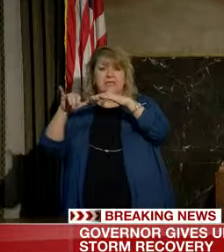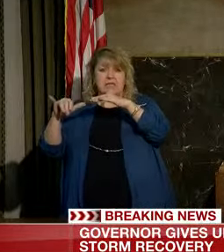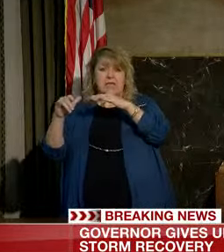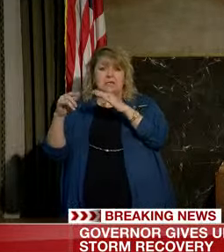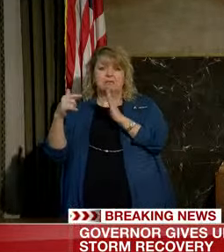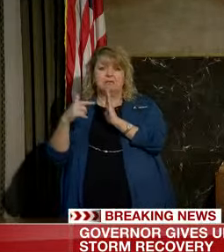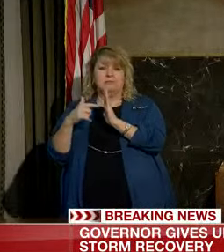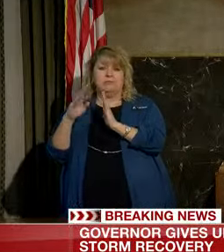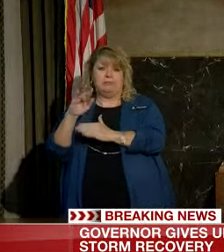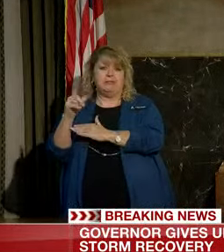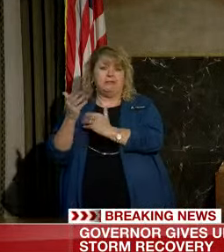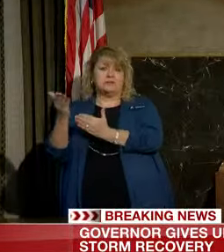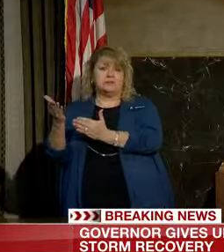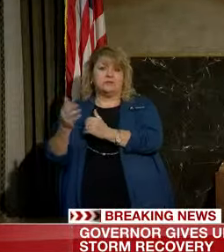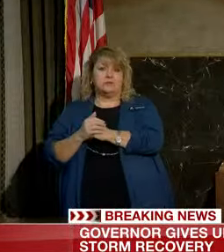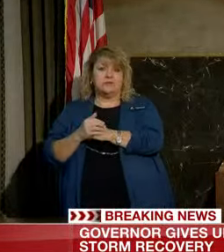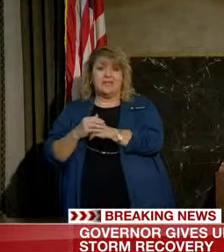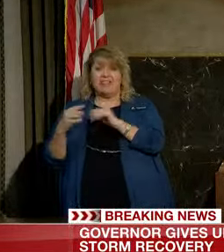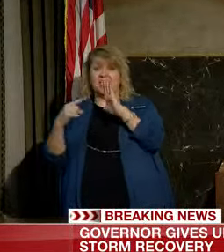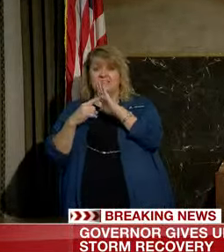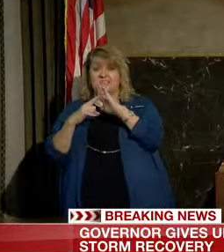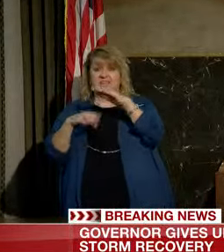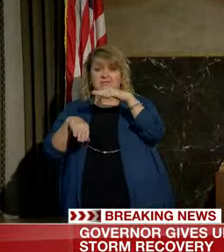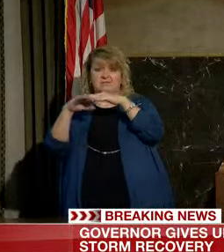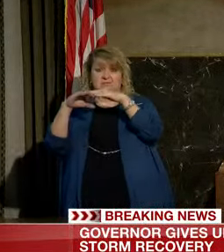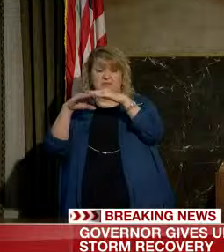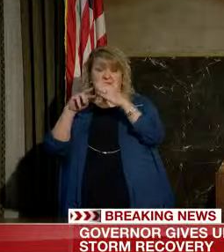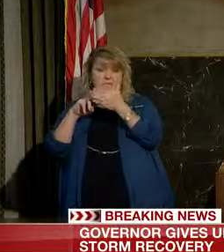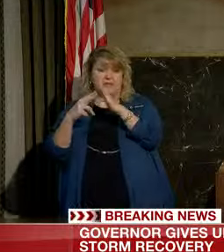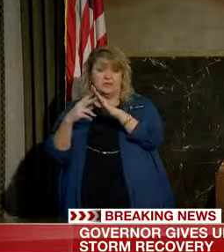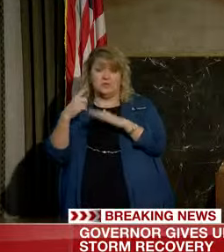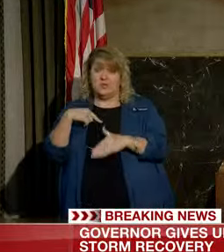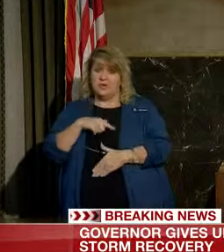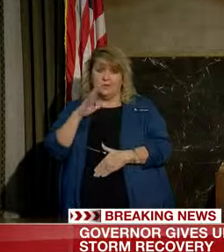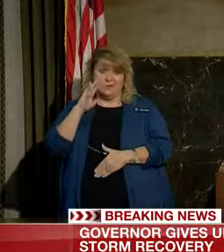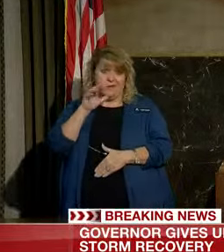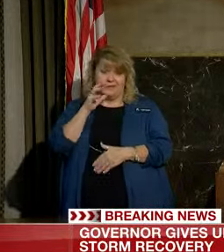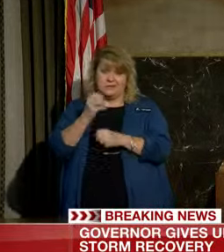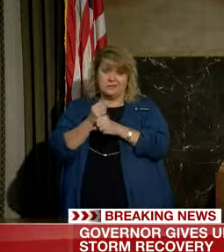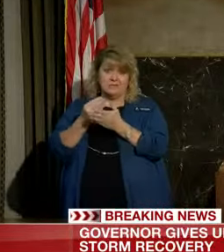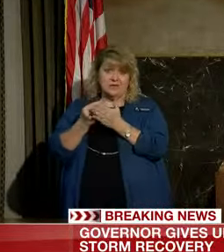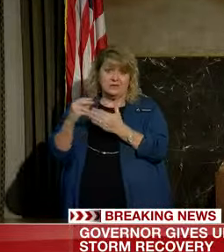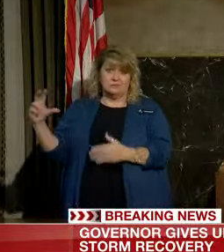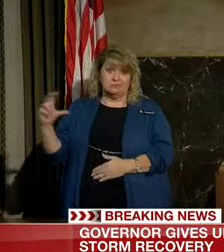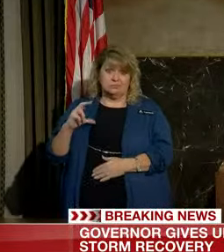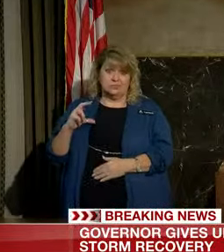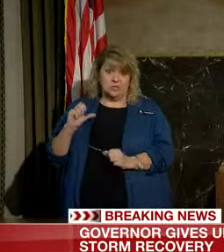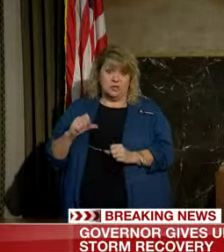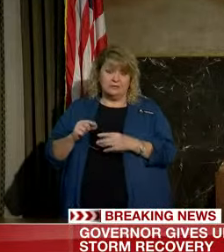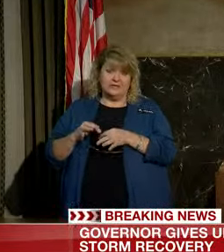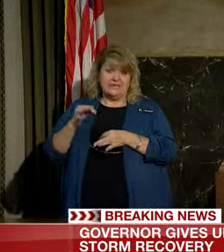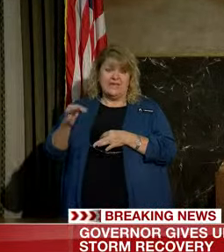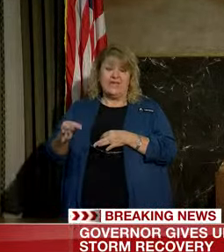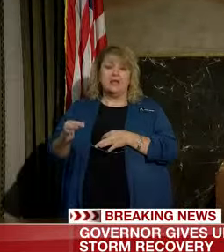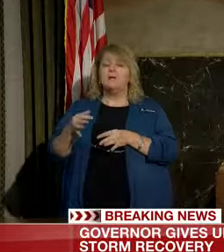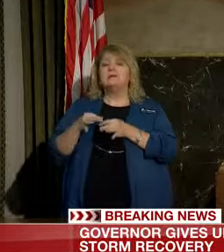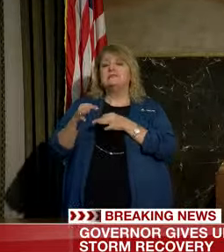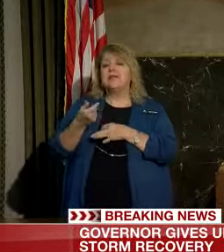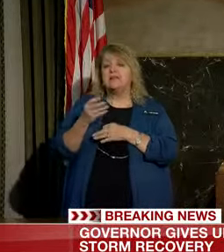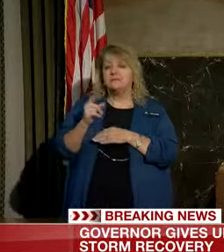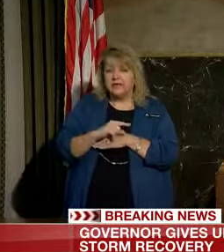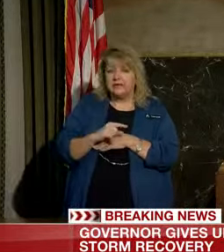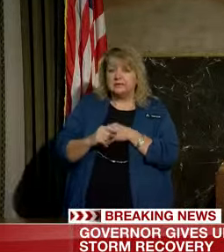that we wouldn't get the disaster assistance that we're looking for, that it may be delayed, but really delayed by just a few